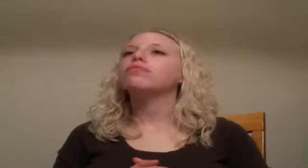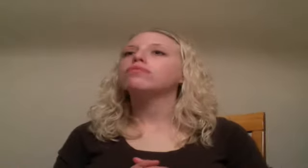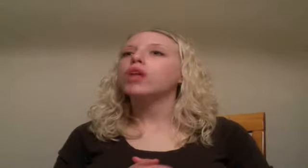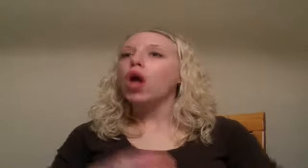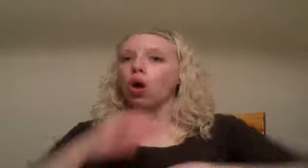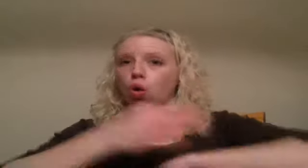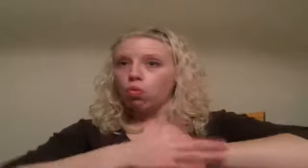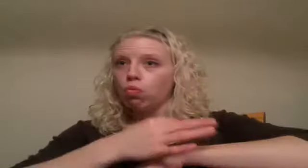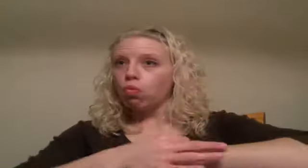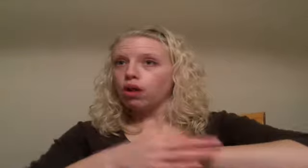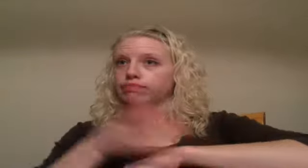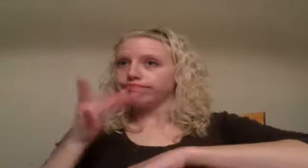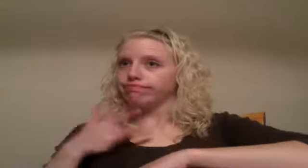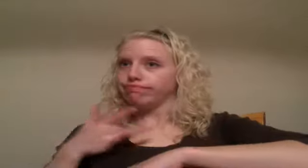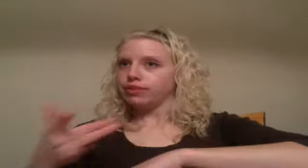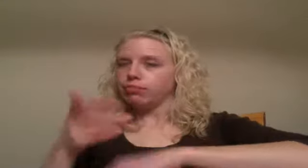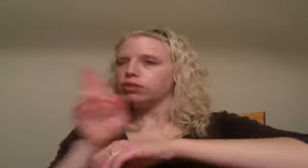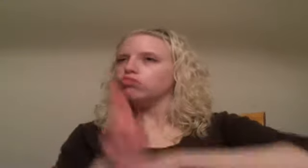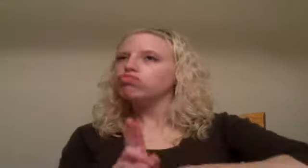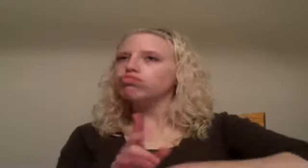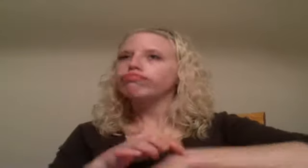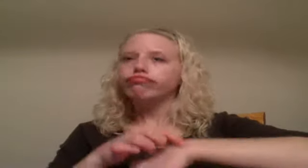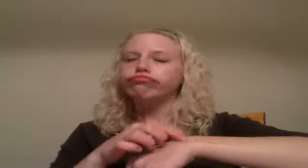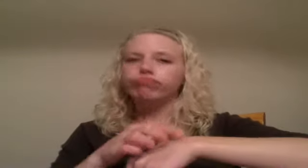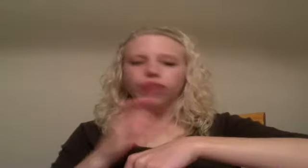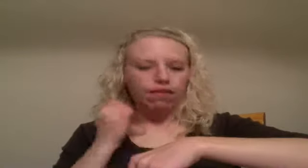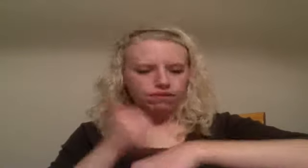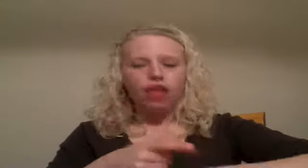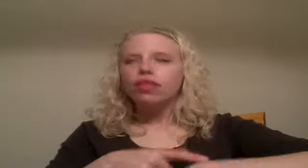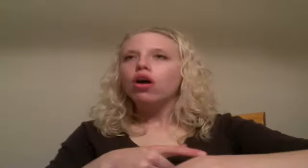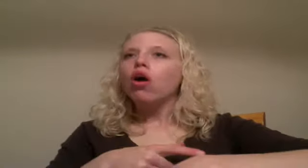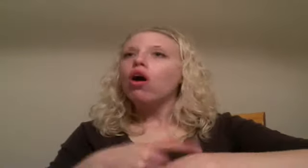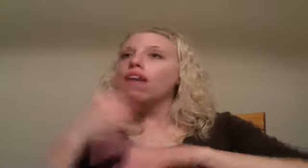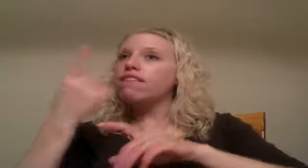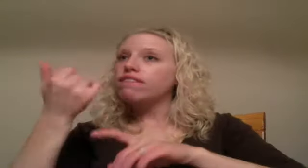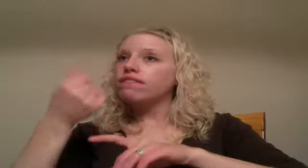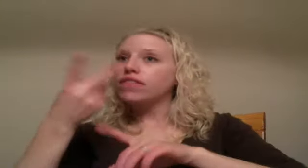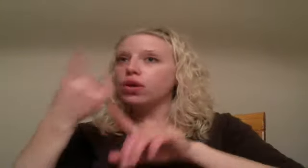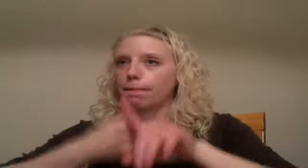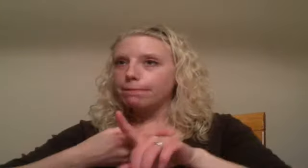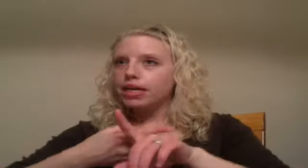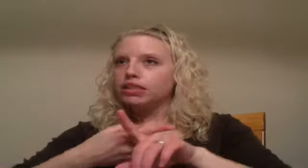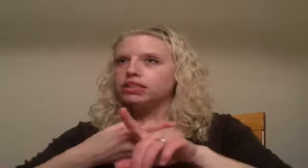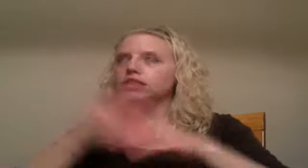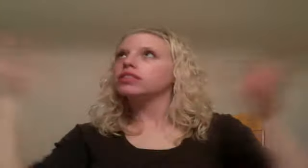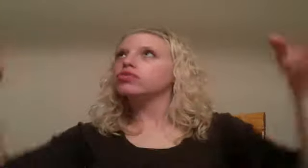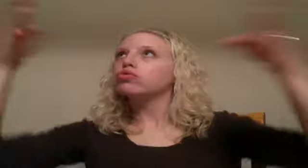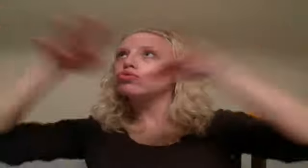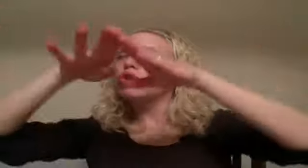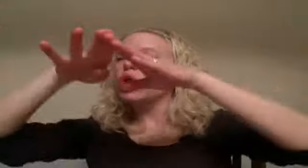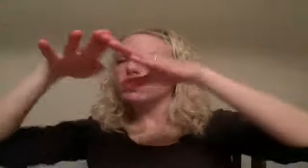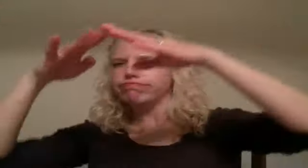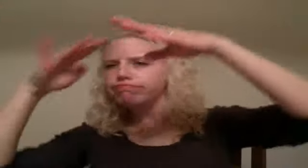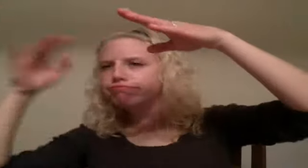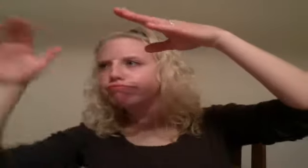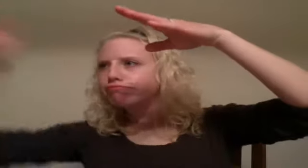you shut them into a bunker deep underground for a couple of months. People actually volunteer for this, and they usually come out kind